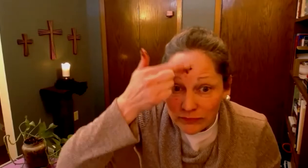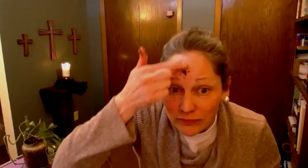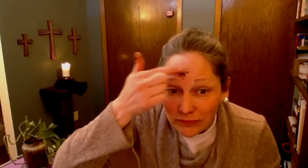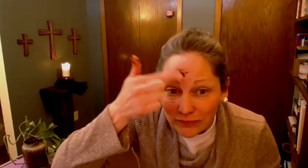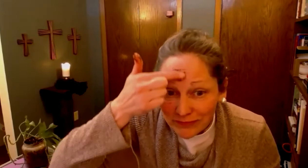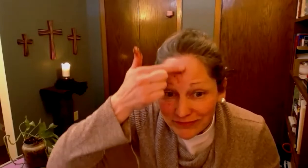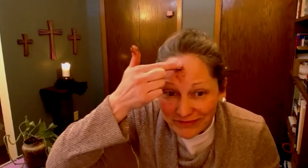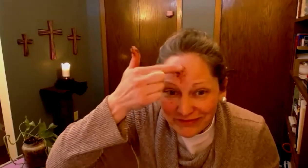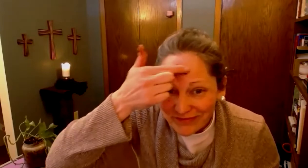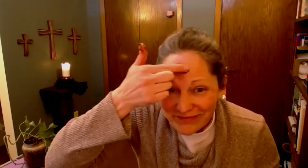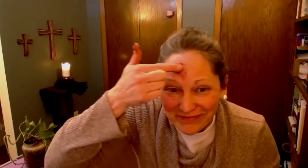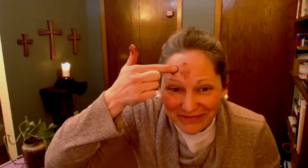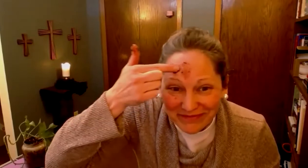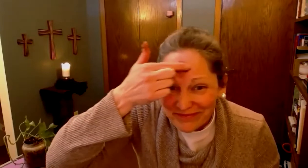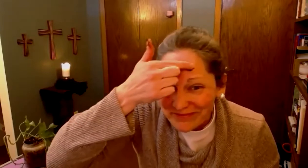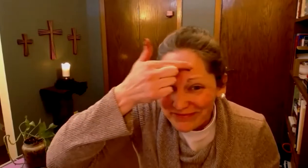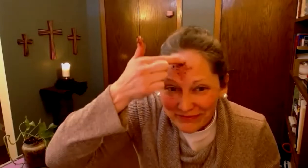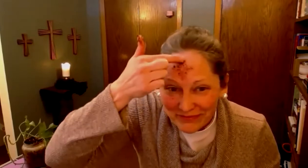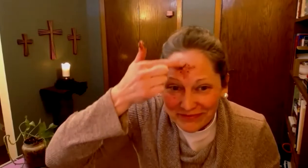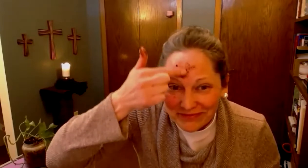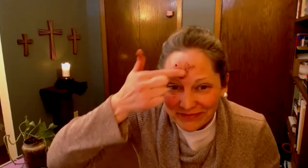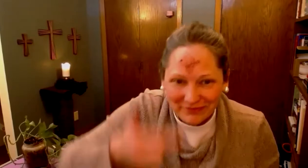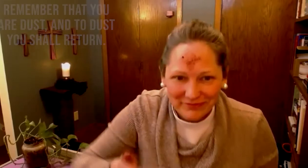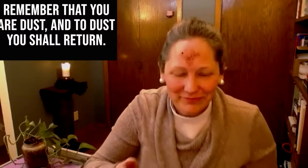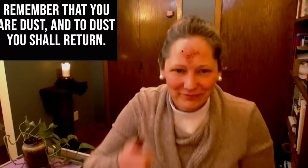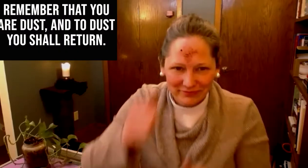As I share these words with you.